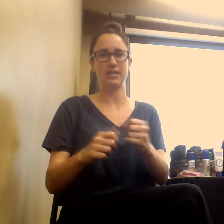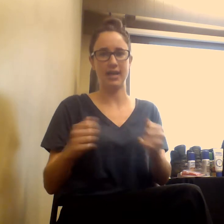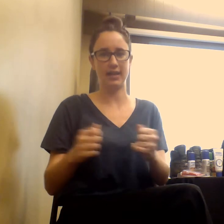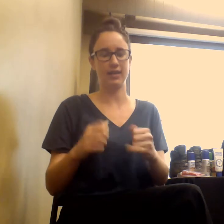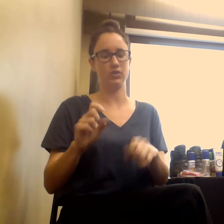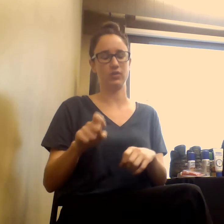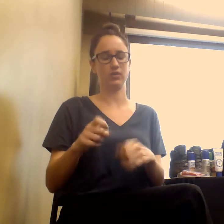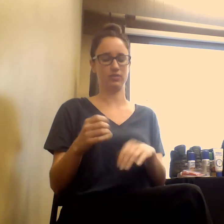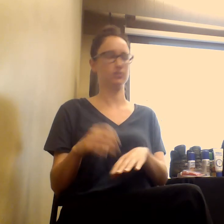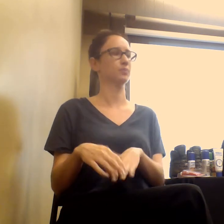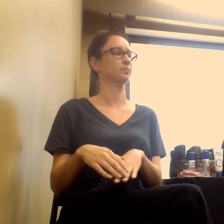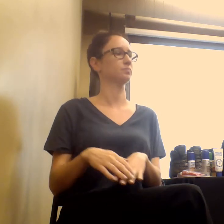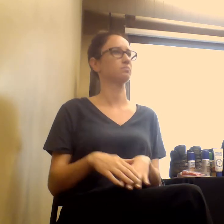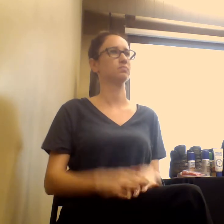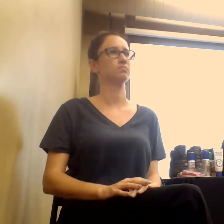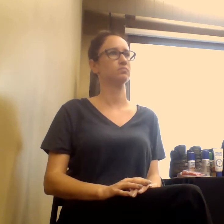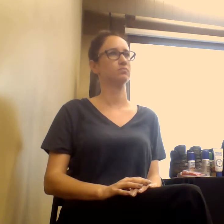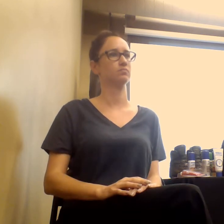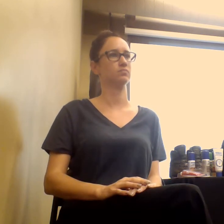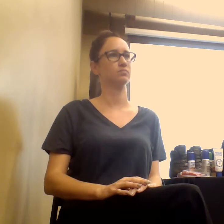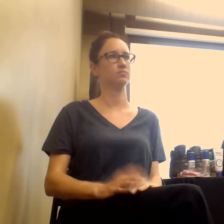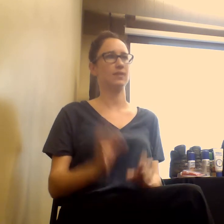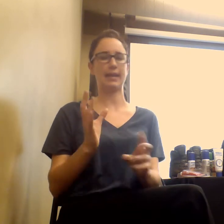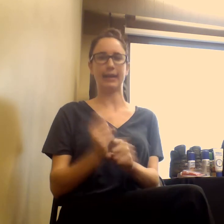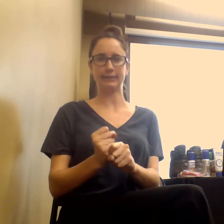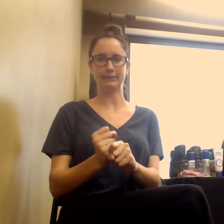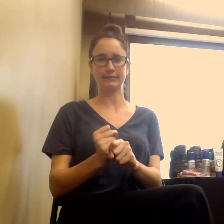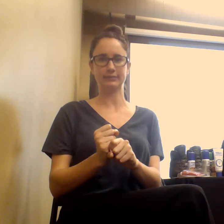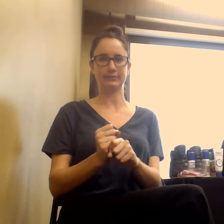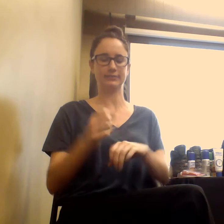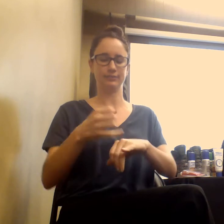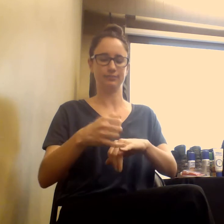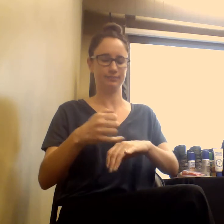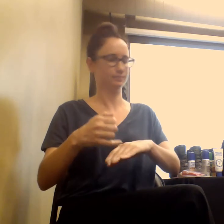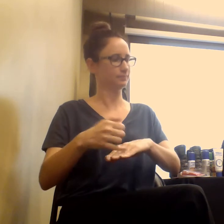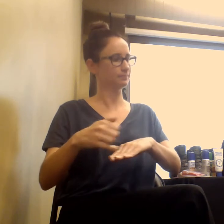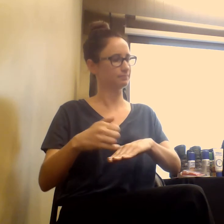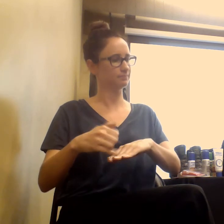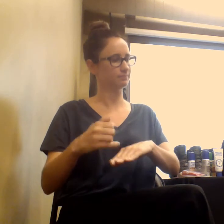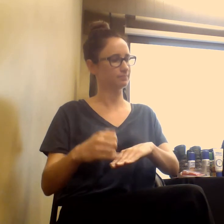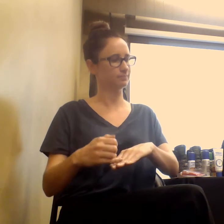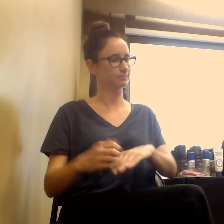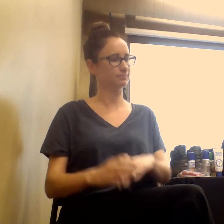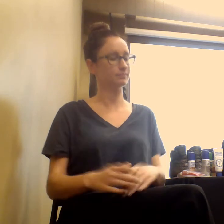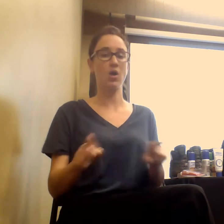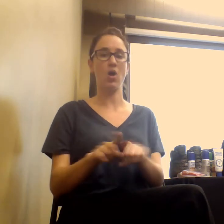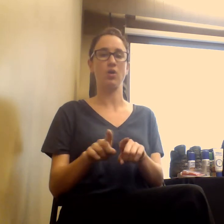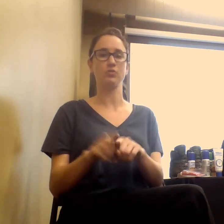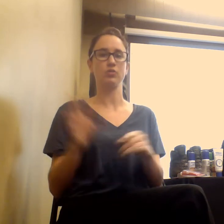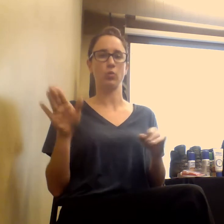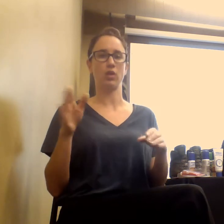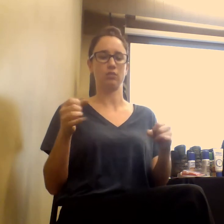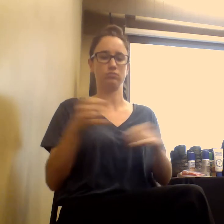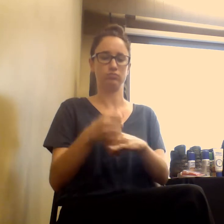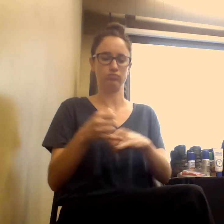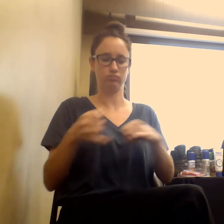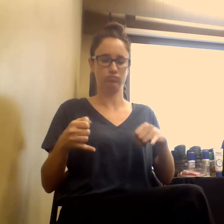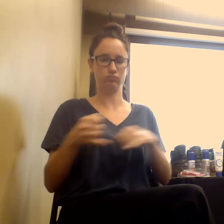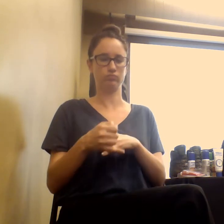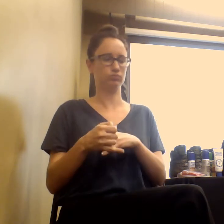more detail, but I think everybody can see my boot, right? You see how that's crossed over? Almost a traditional lace-up, and we'll get more into this here in a